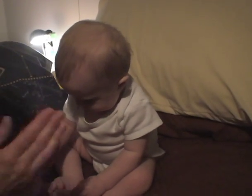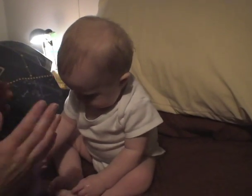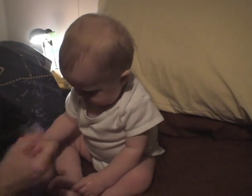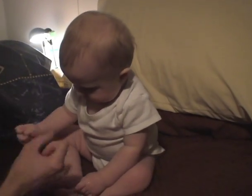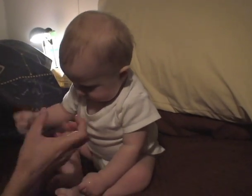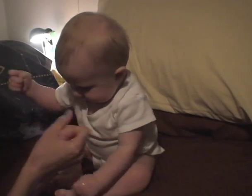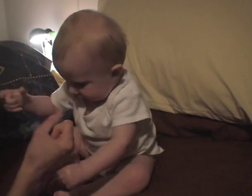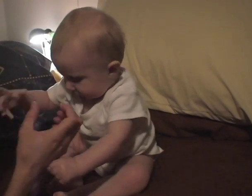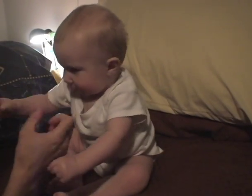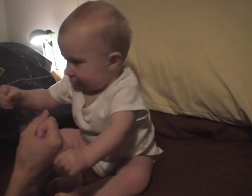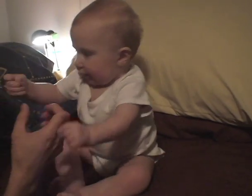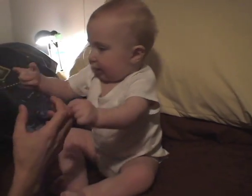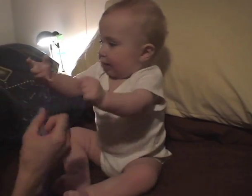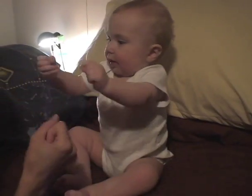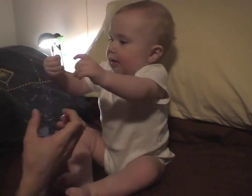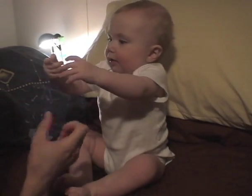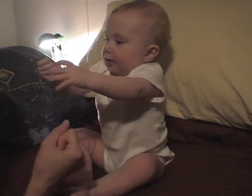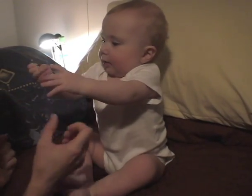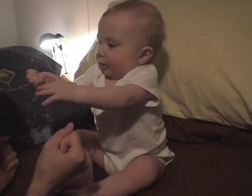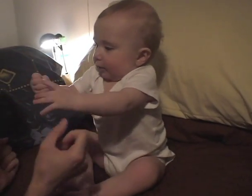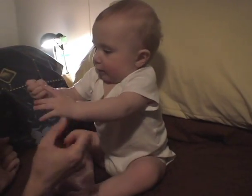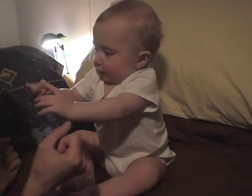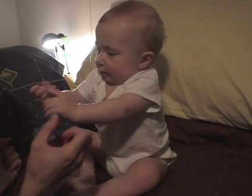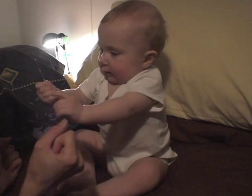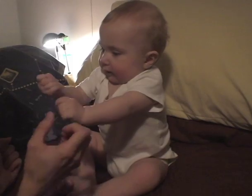Milk. Milk. That's right.